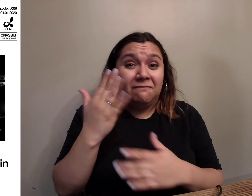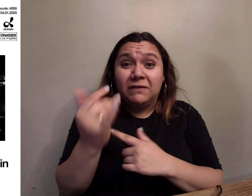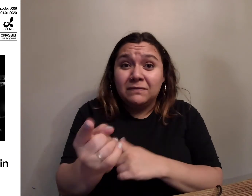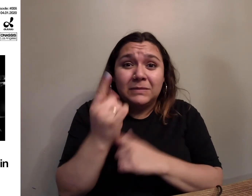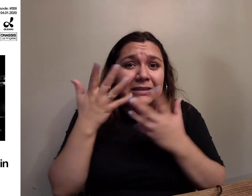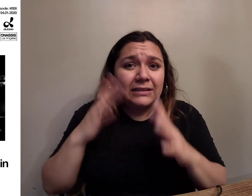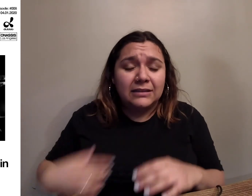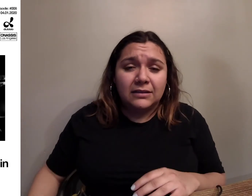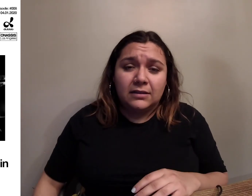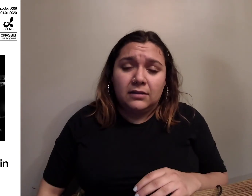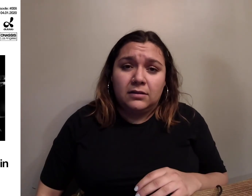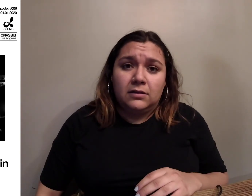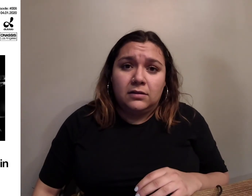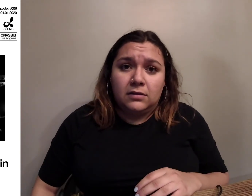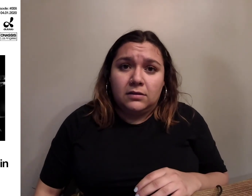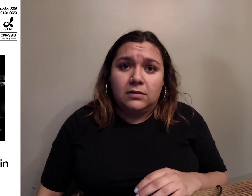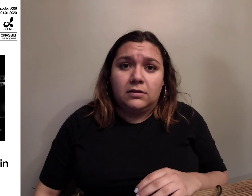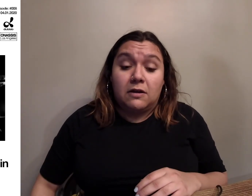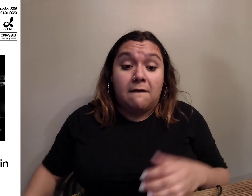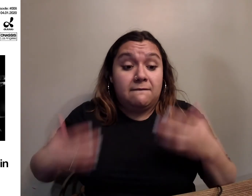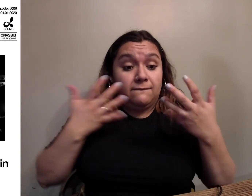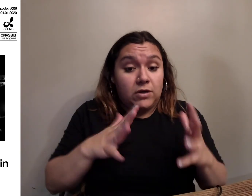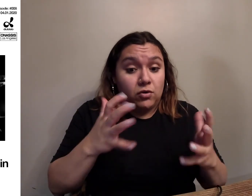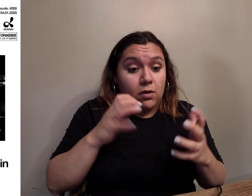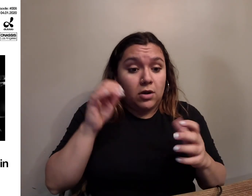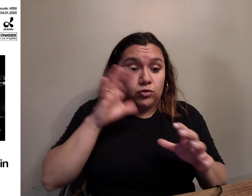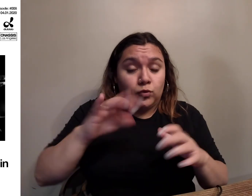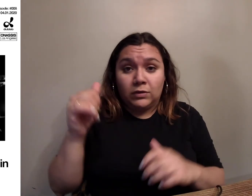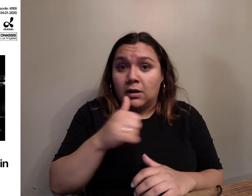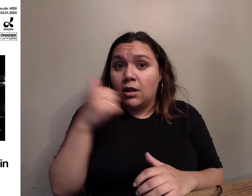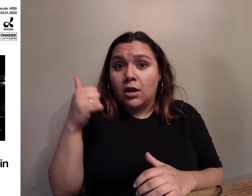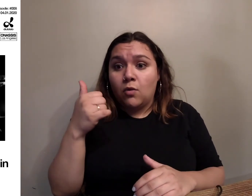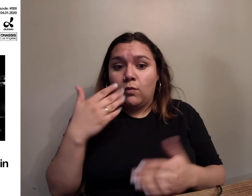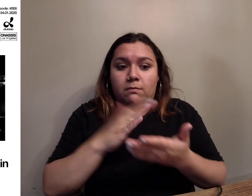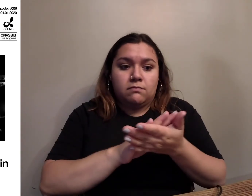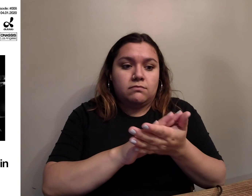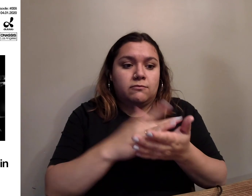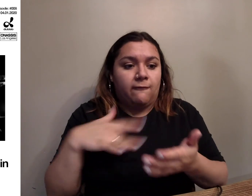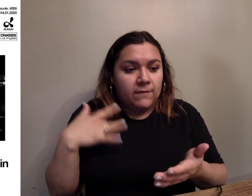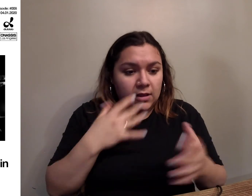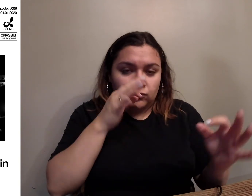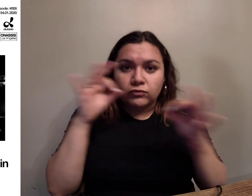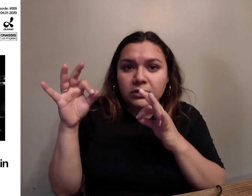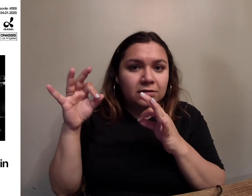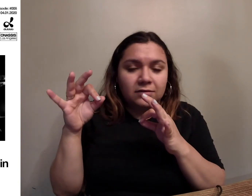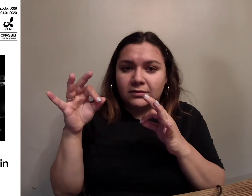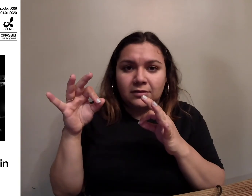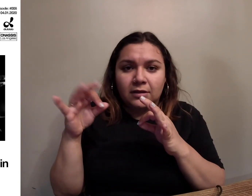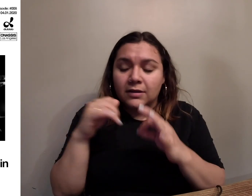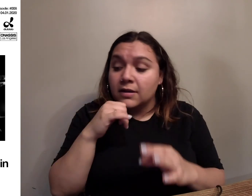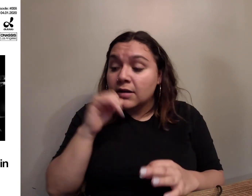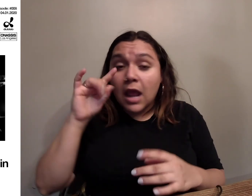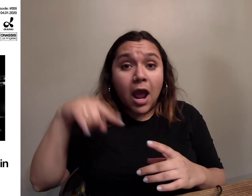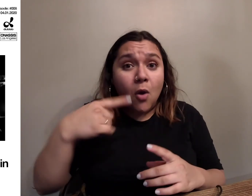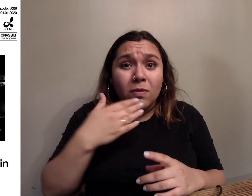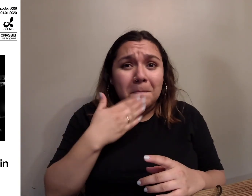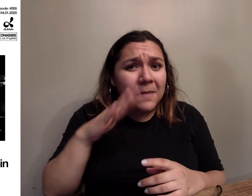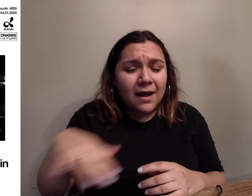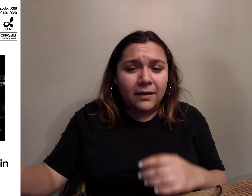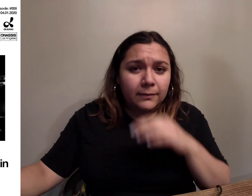minutes, and then we want to do something else. Then we become distracted, and that's not just a bad